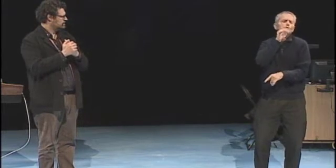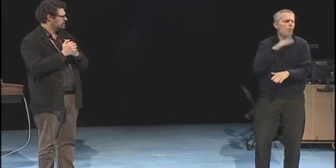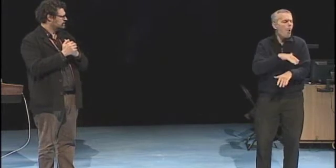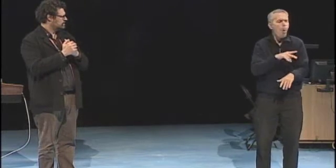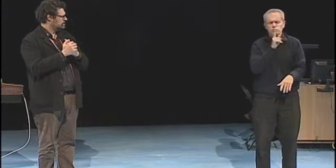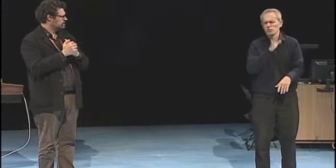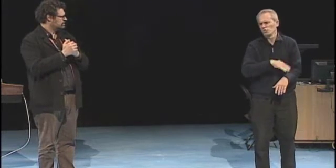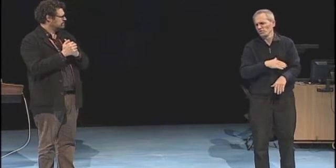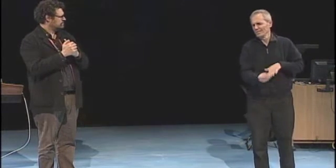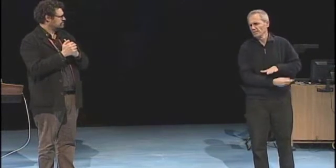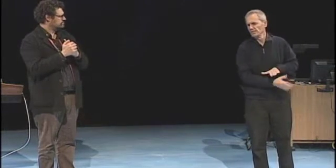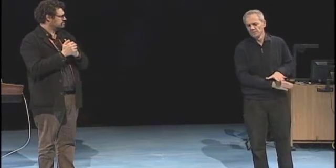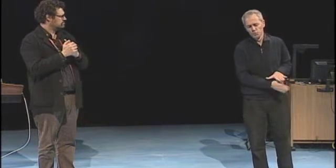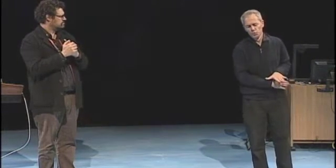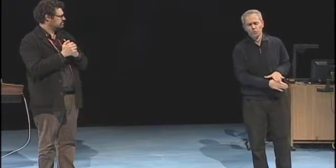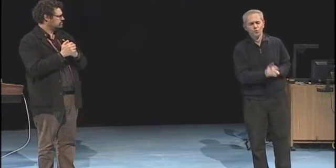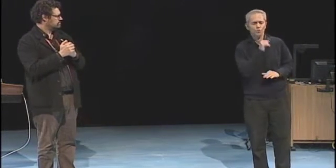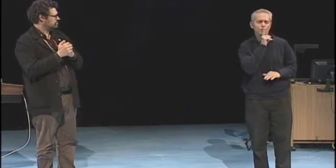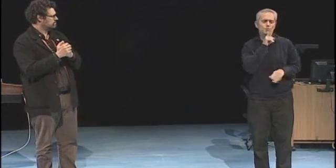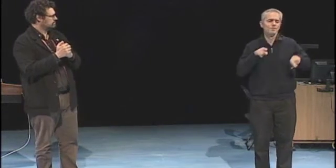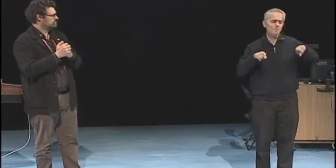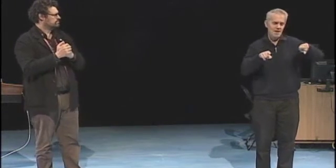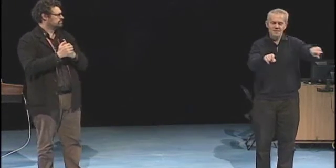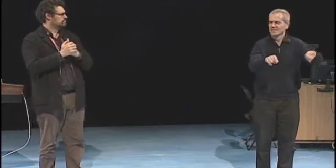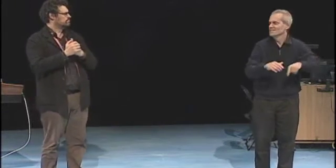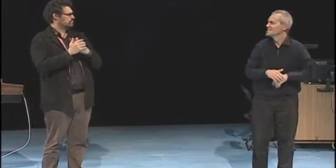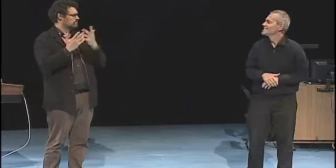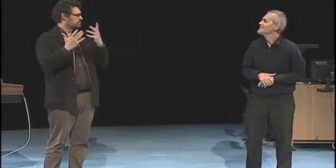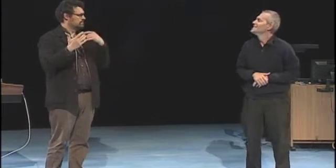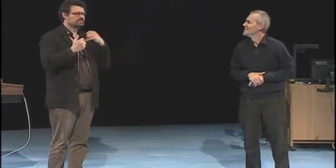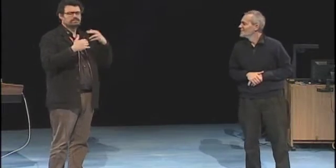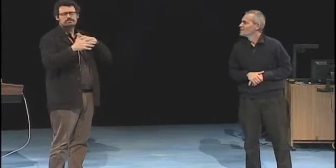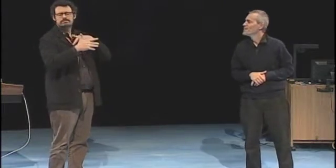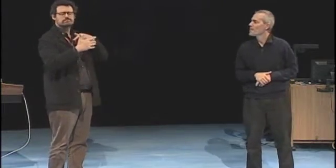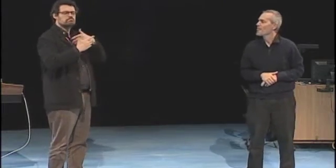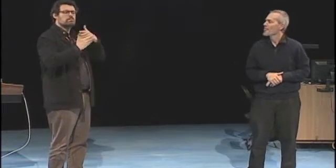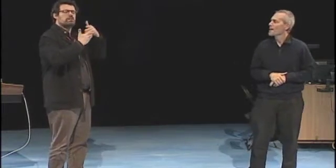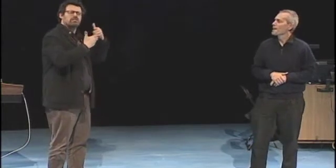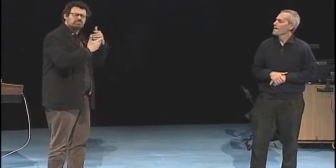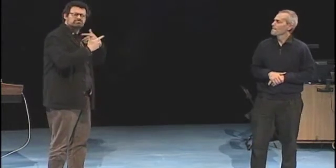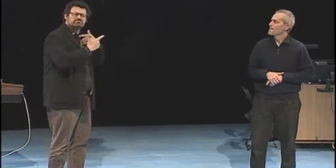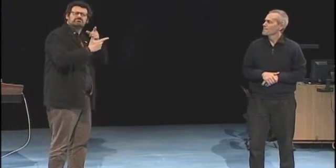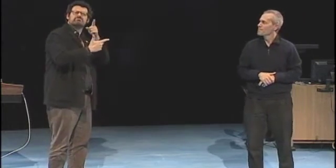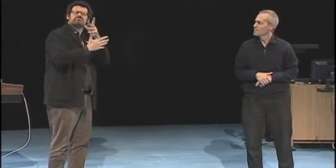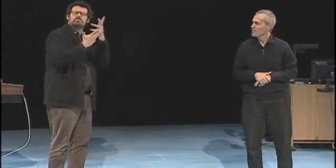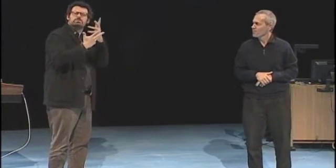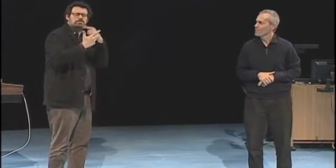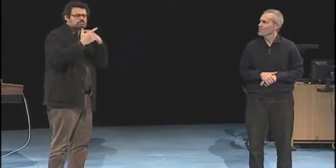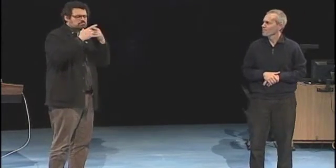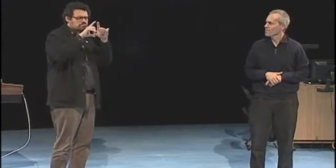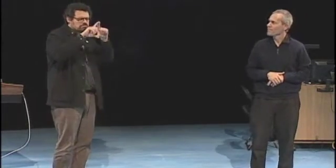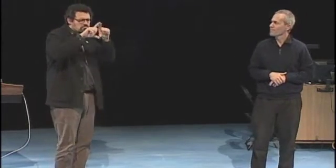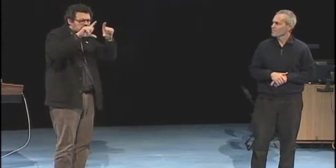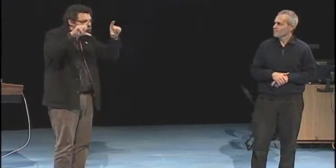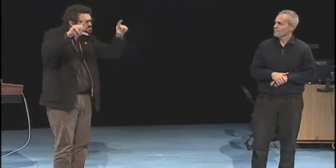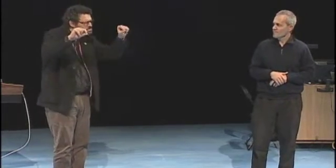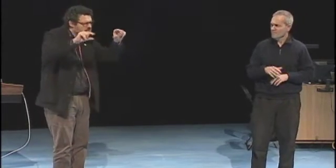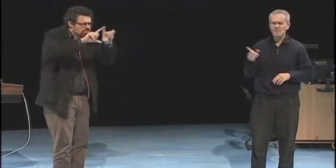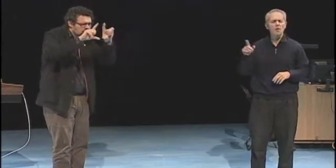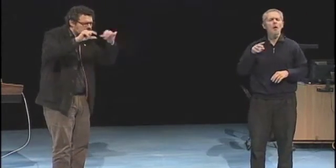And we all know the experience of being hushed and being pushed into the background. It parallels that experience that